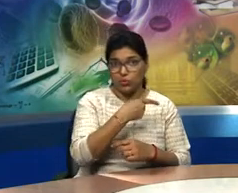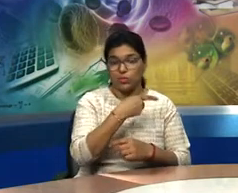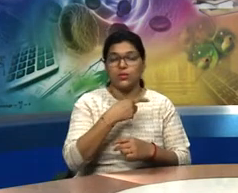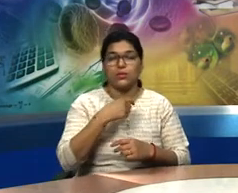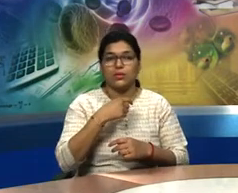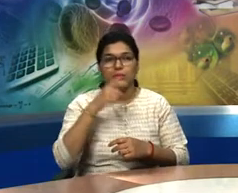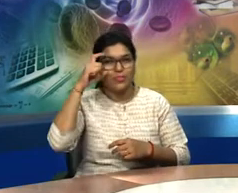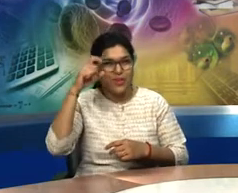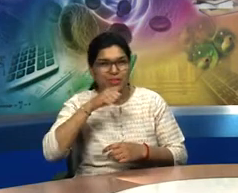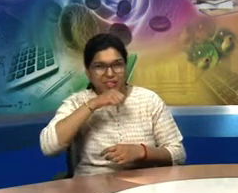We both,